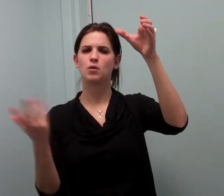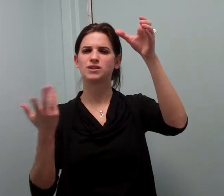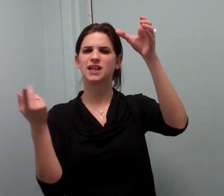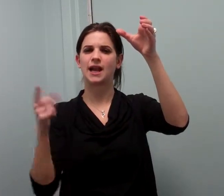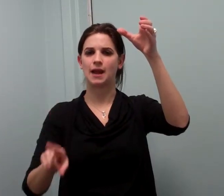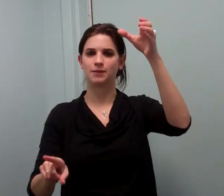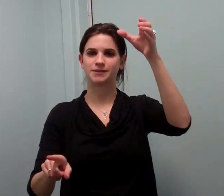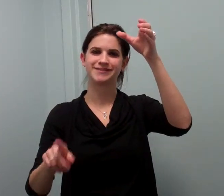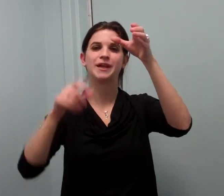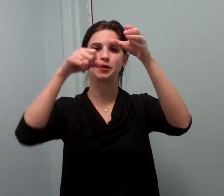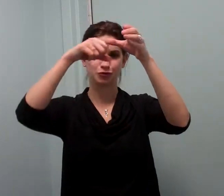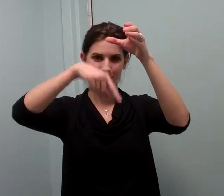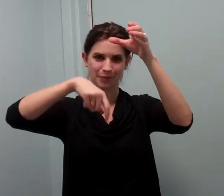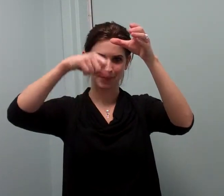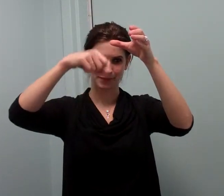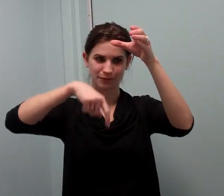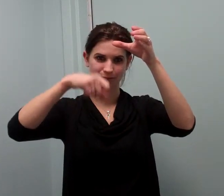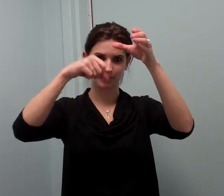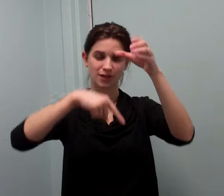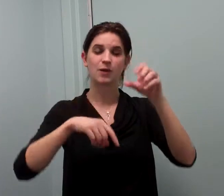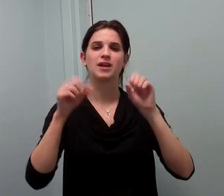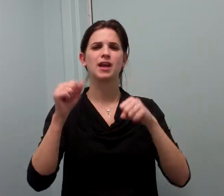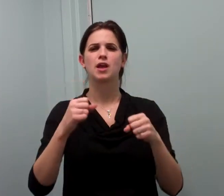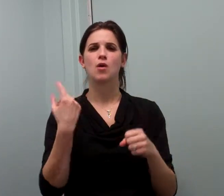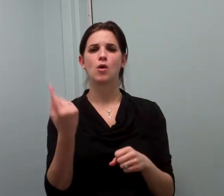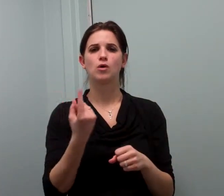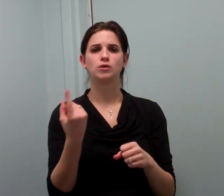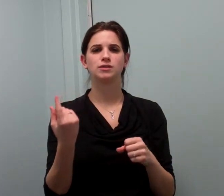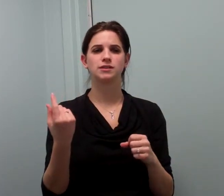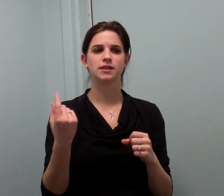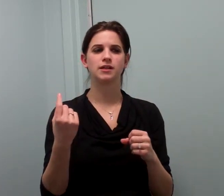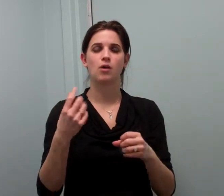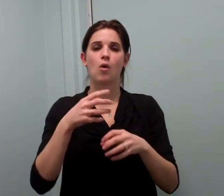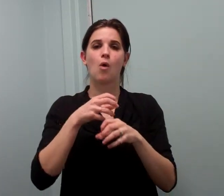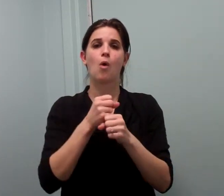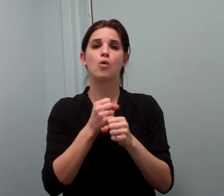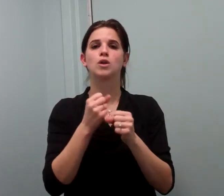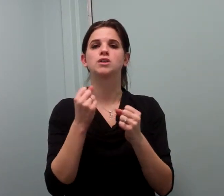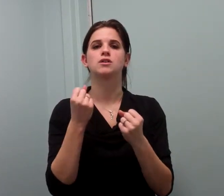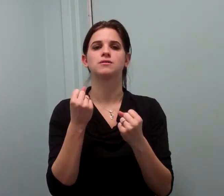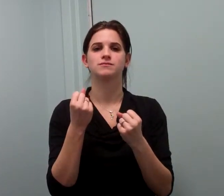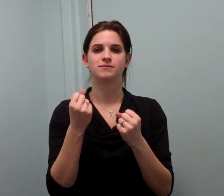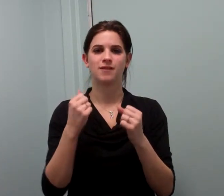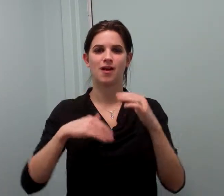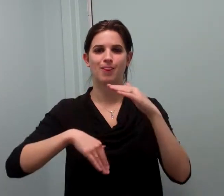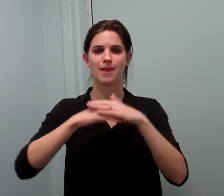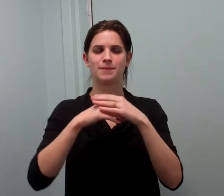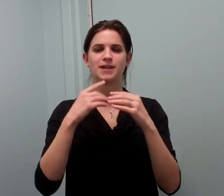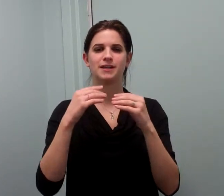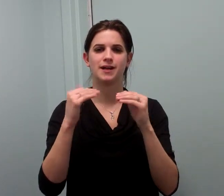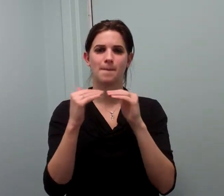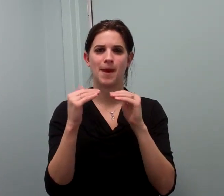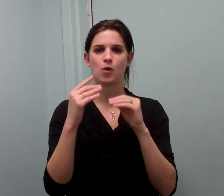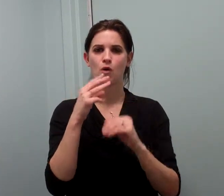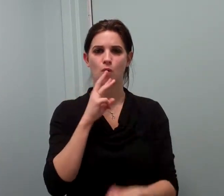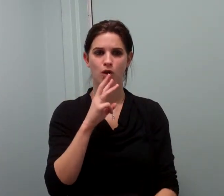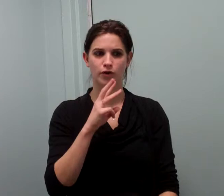So it's only holding a certain amount of water, and eventually it's going to start giving some of that off. Other things you can describe as being